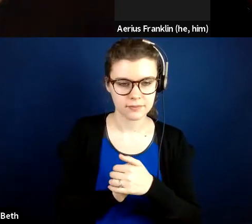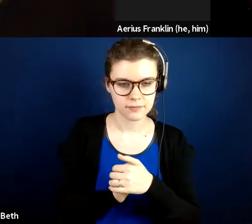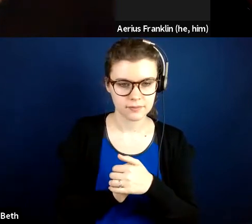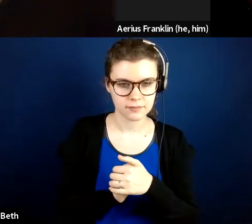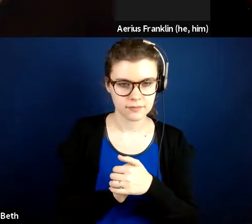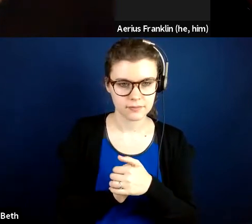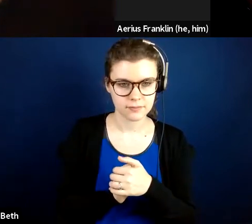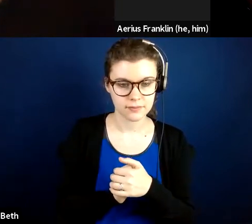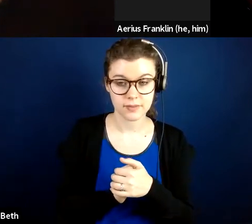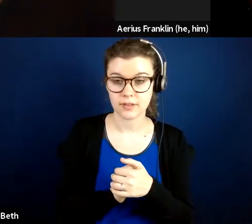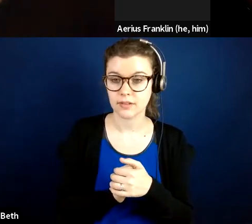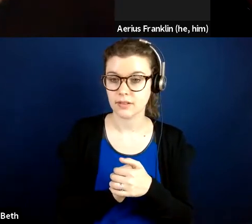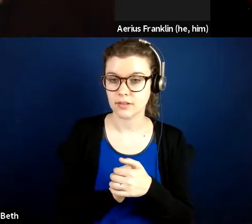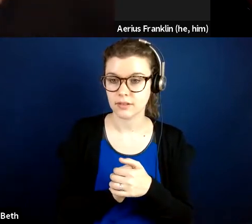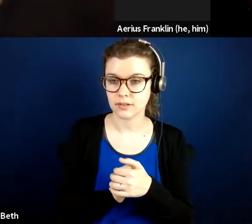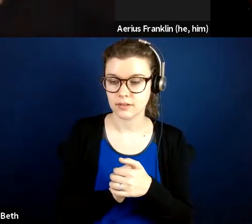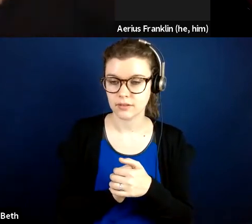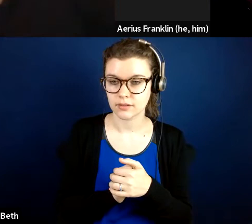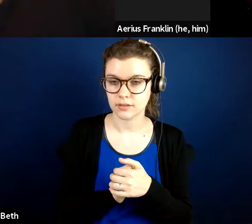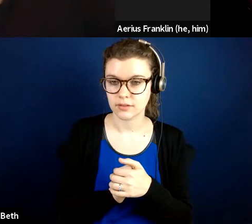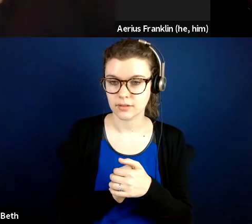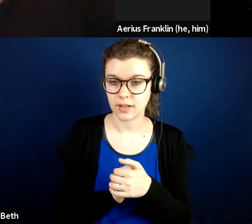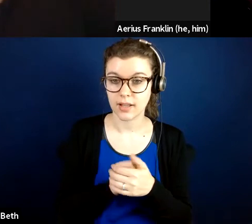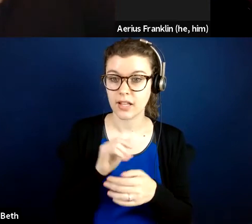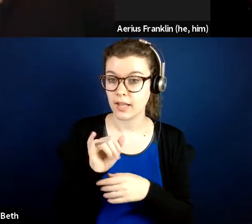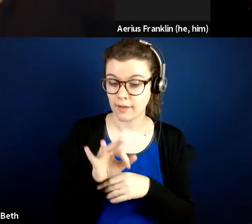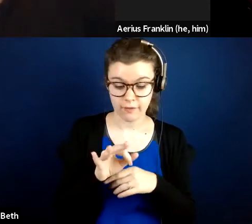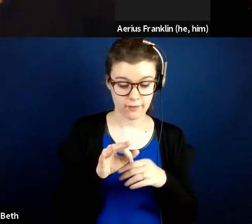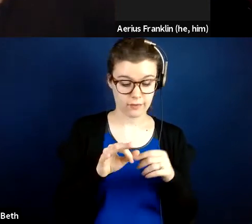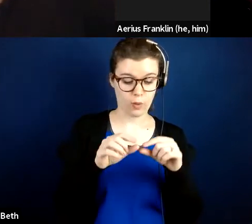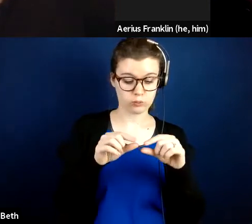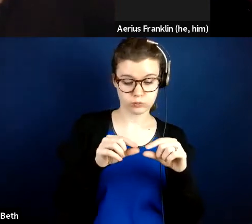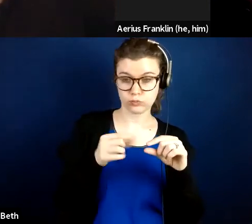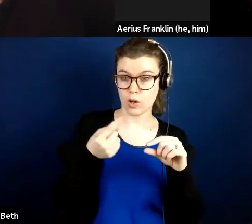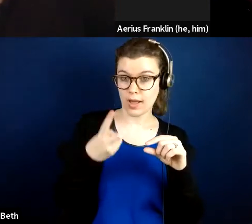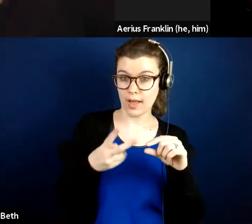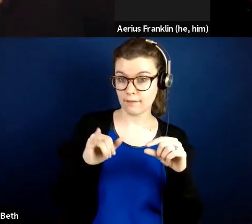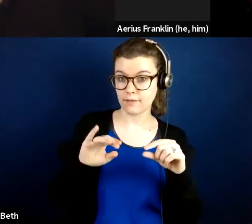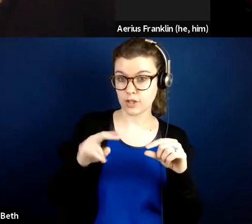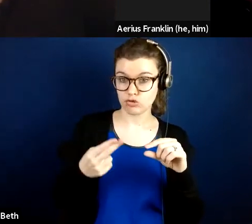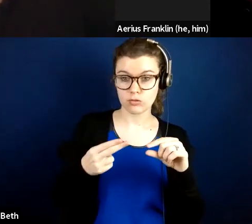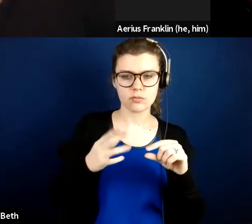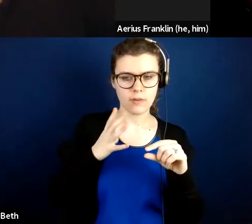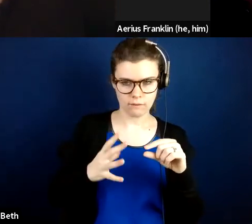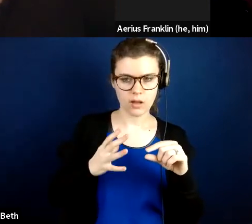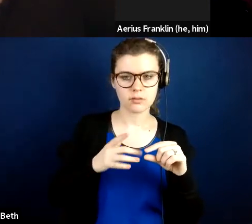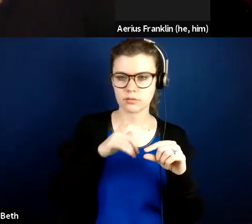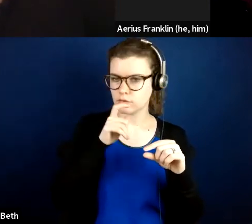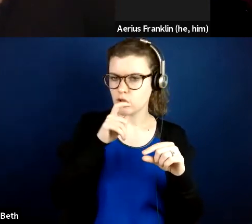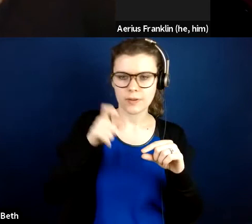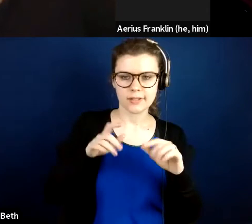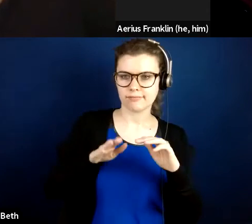anything above ½ an inch vertical rise would